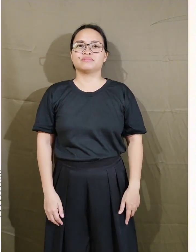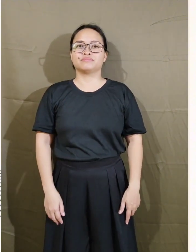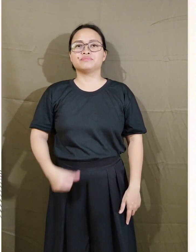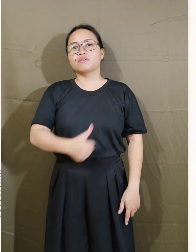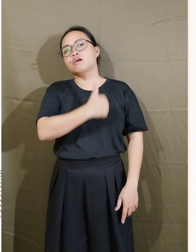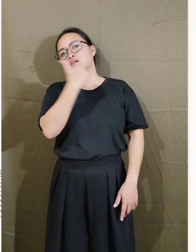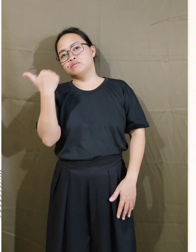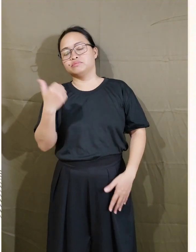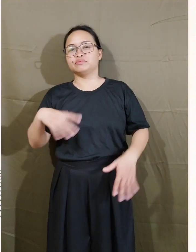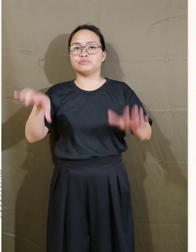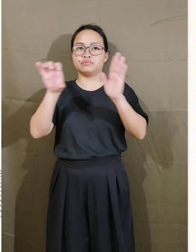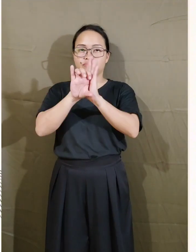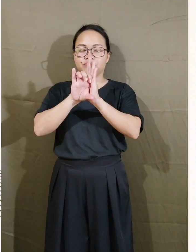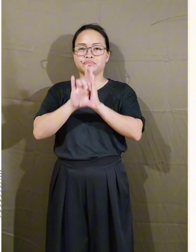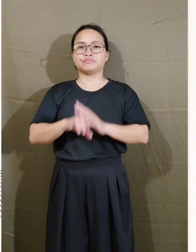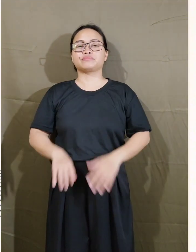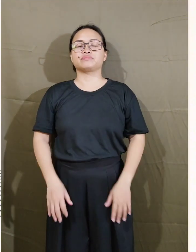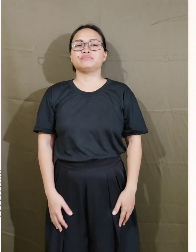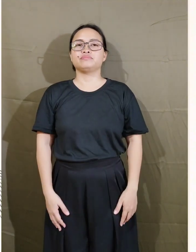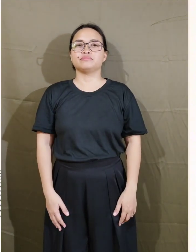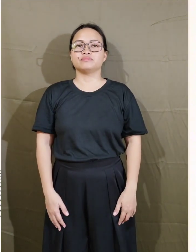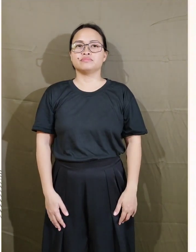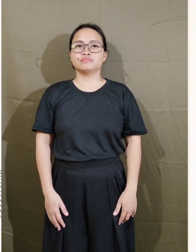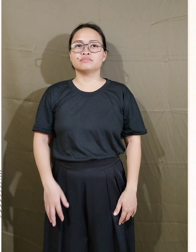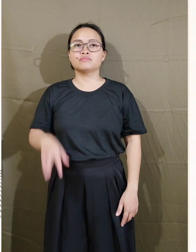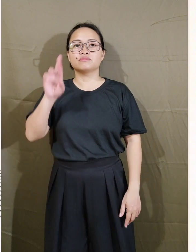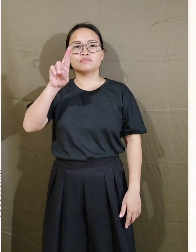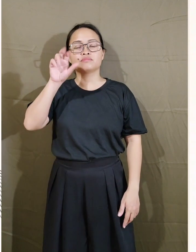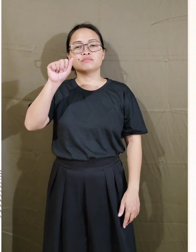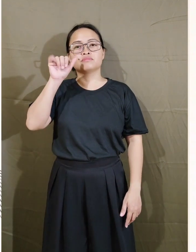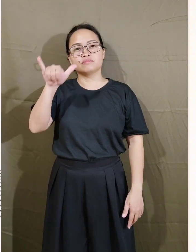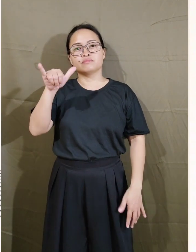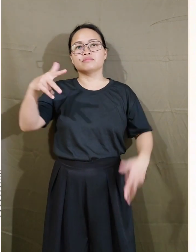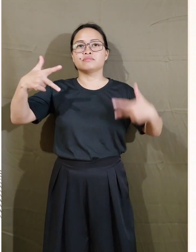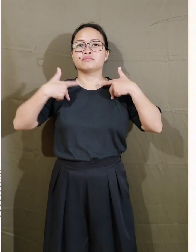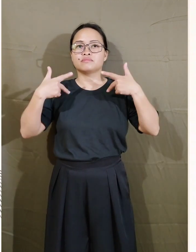Another example. Ray has